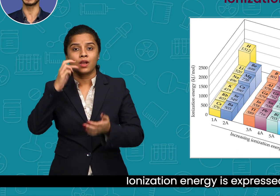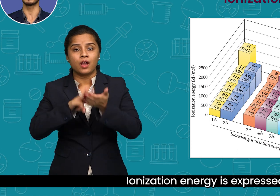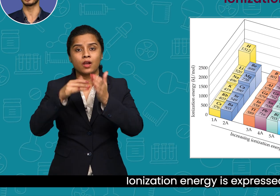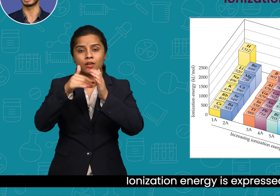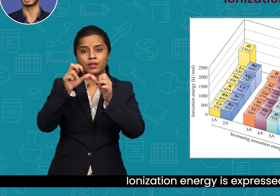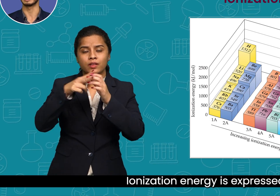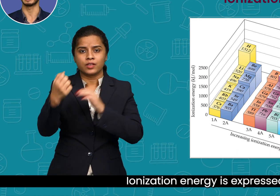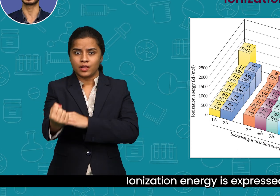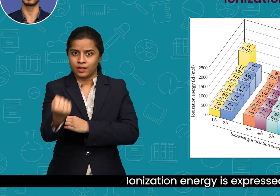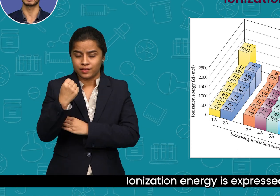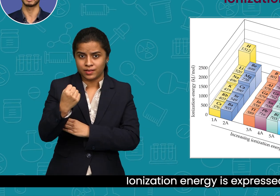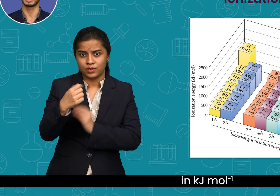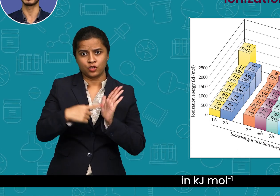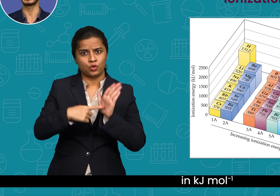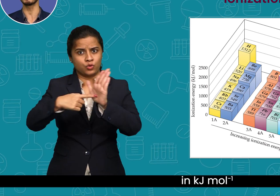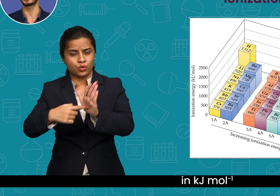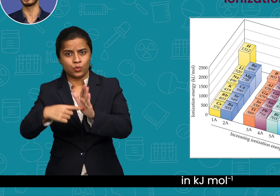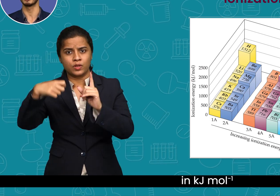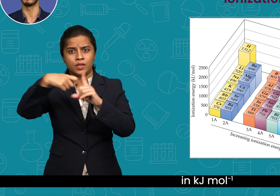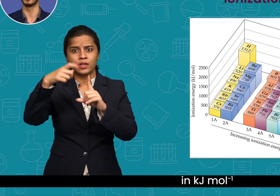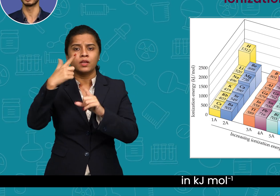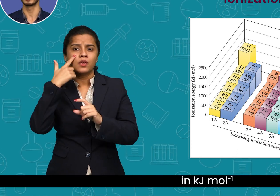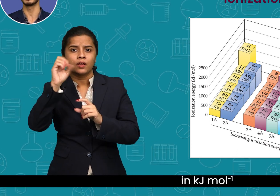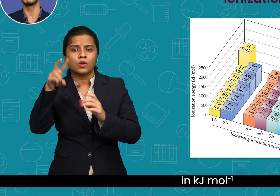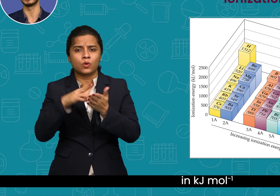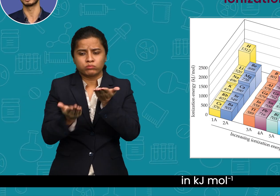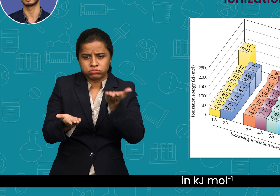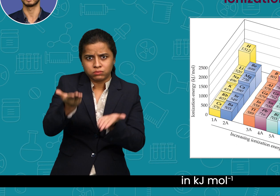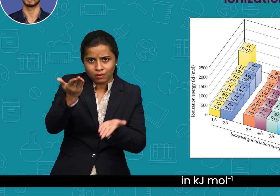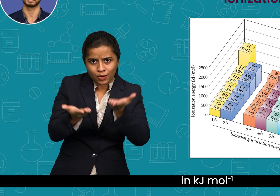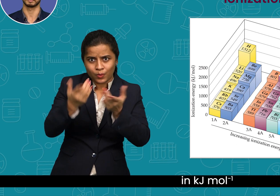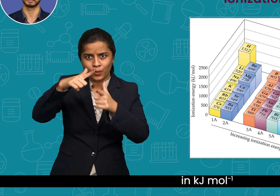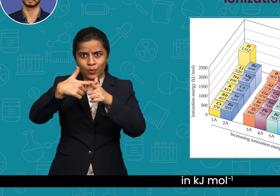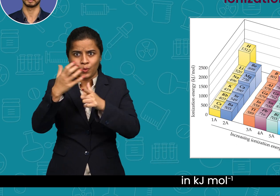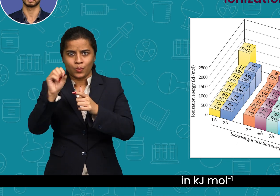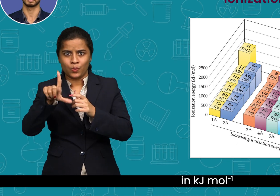Ionization energy is expressed in kilojoule mole inverse.